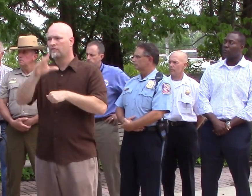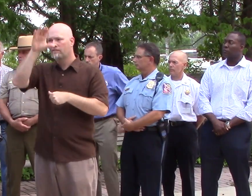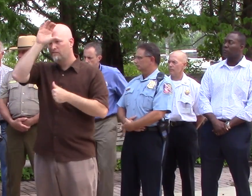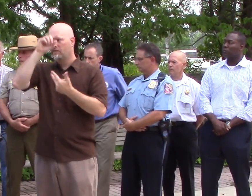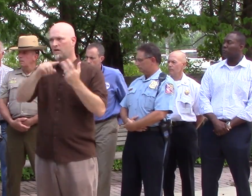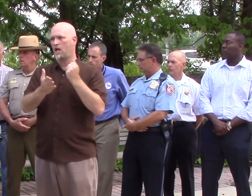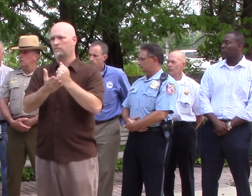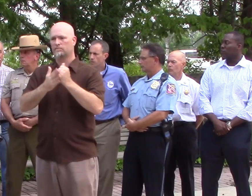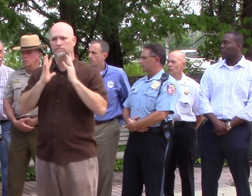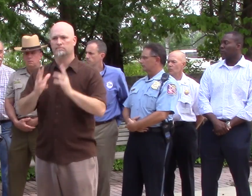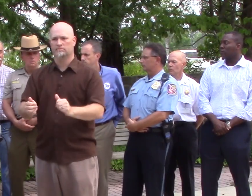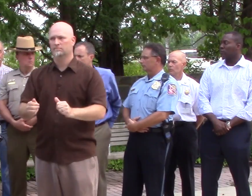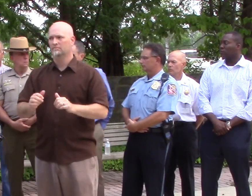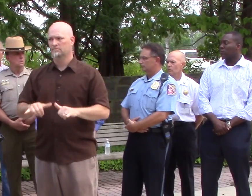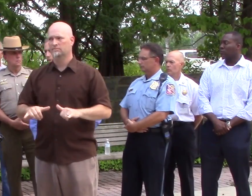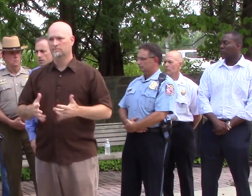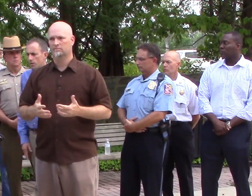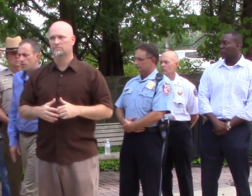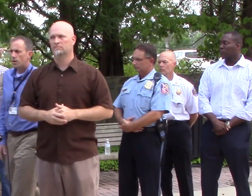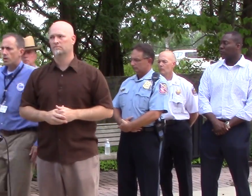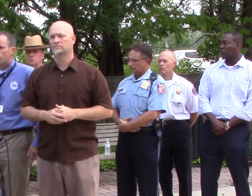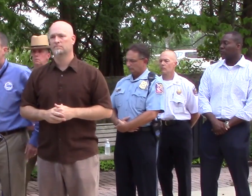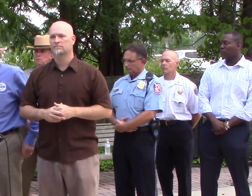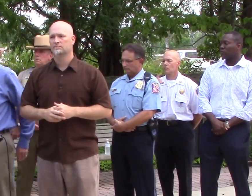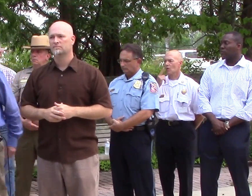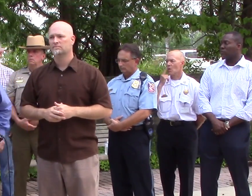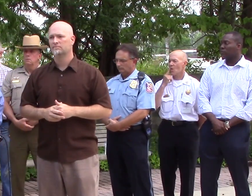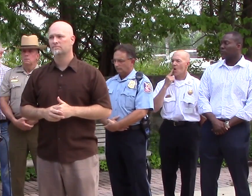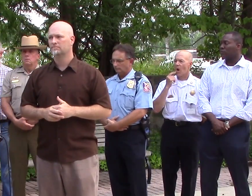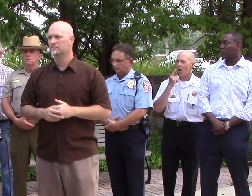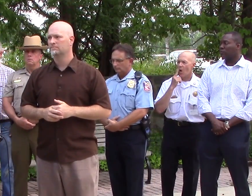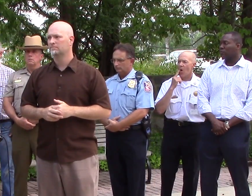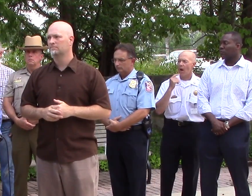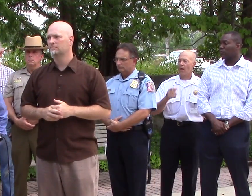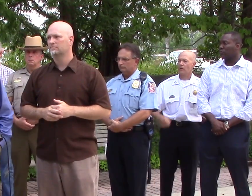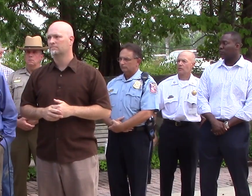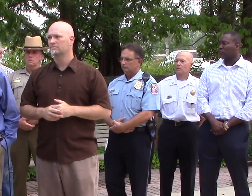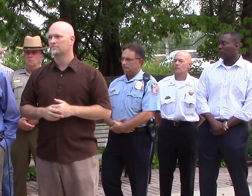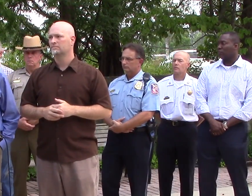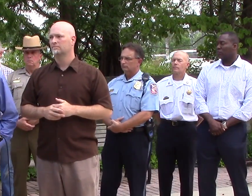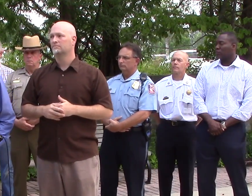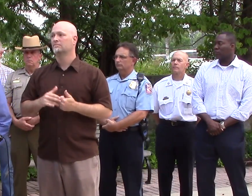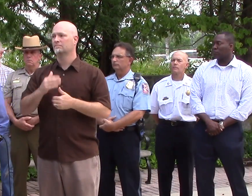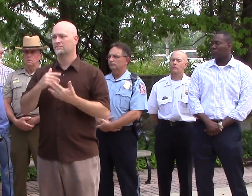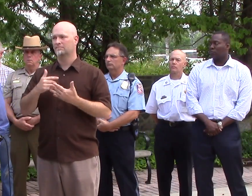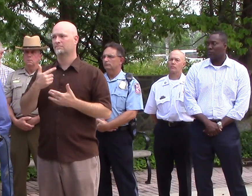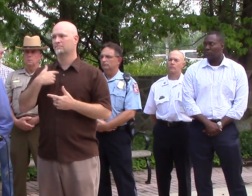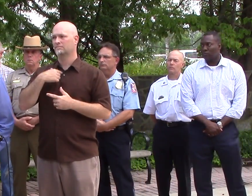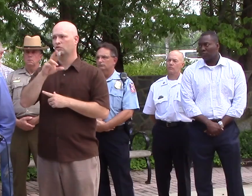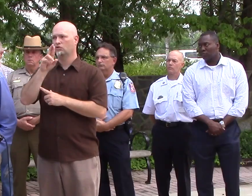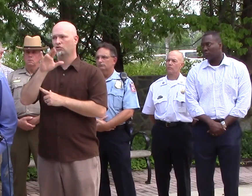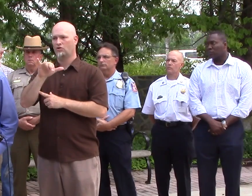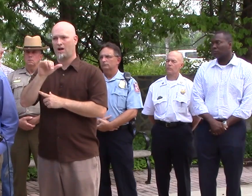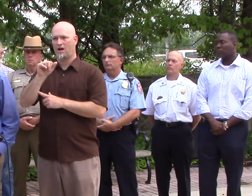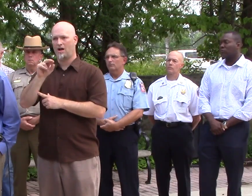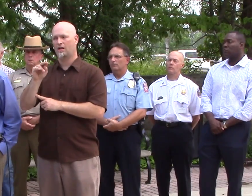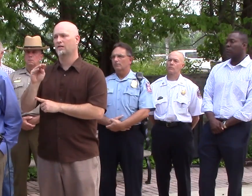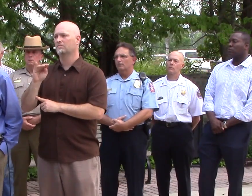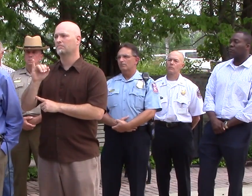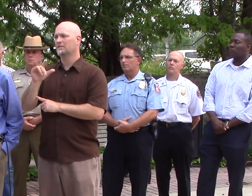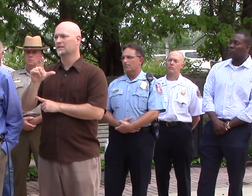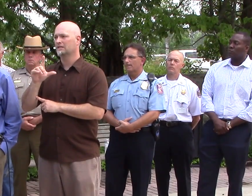much. Ryan Miller, introduce yourself. Good evening. My name is Ryan Miller. I'm the Emergency Management Director for Howard